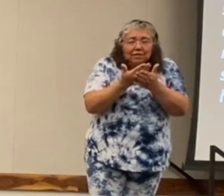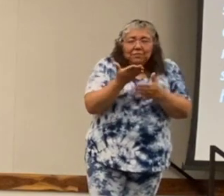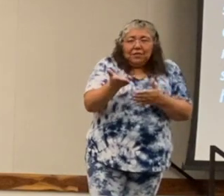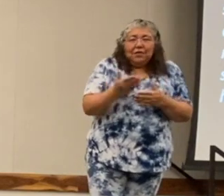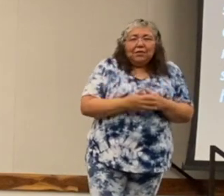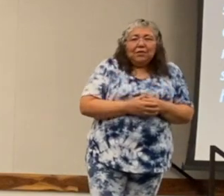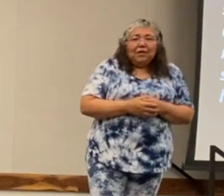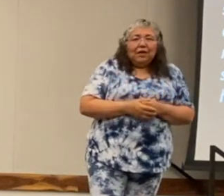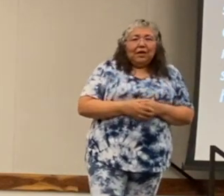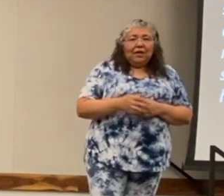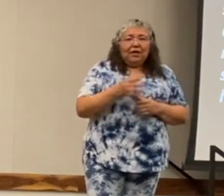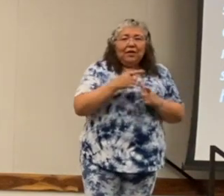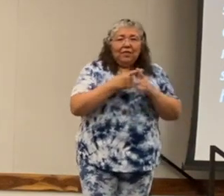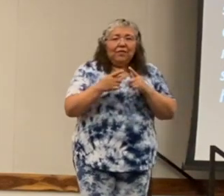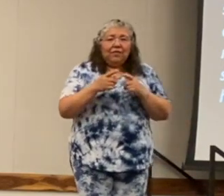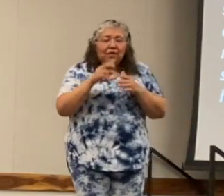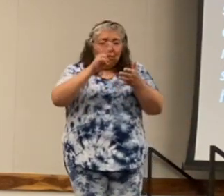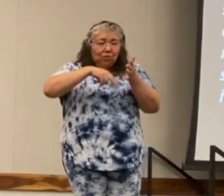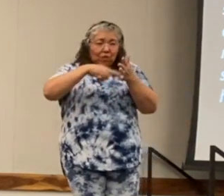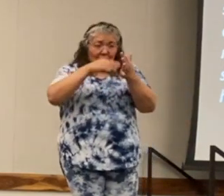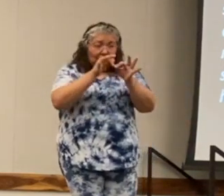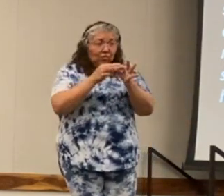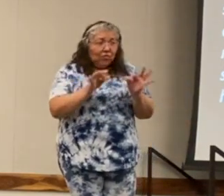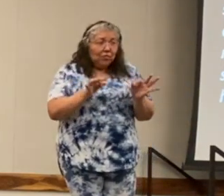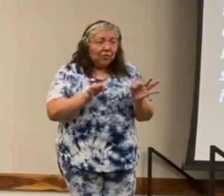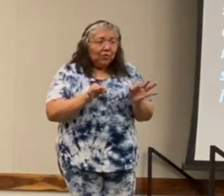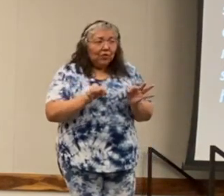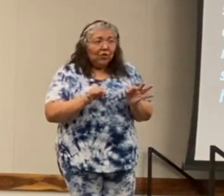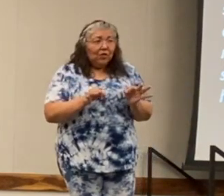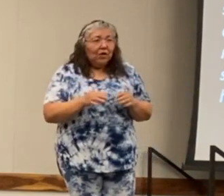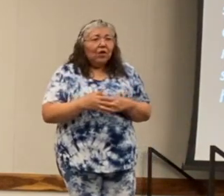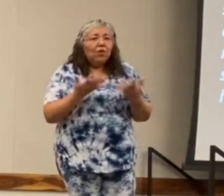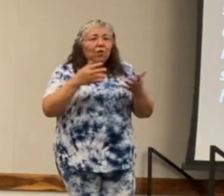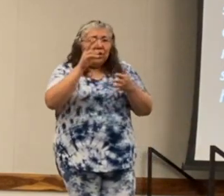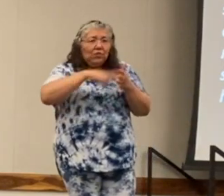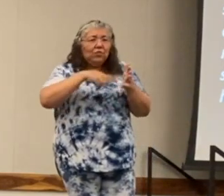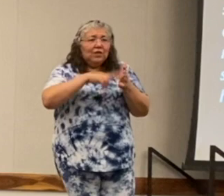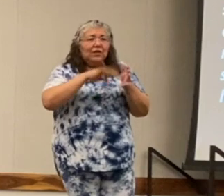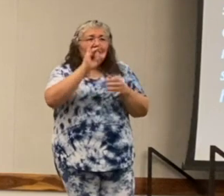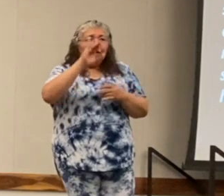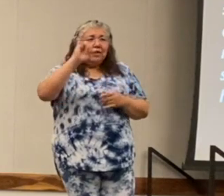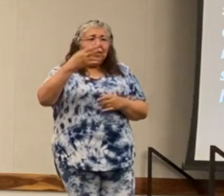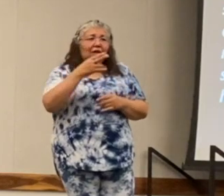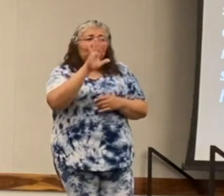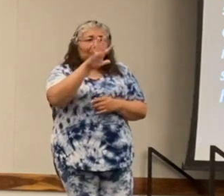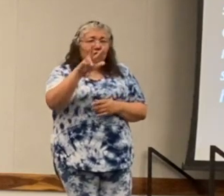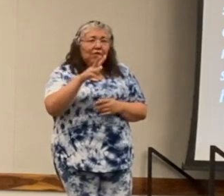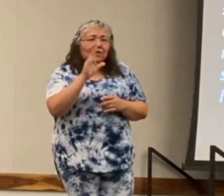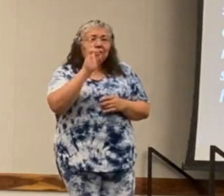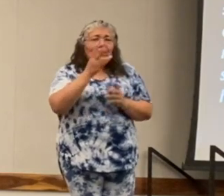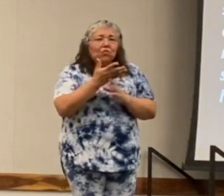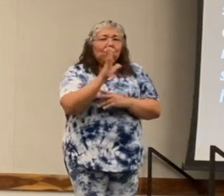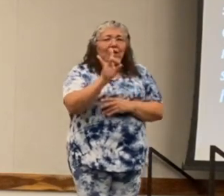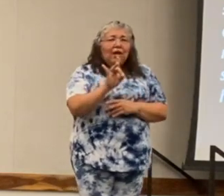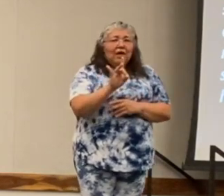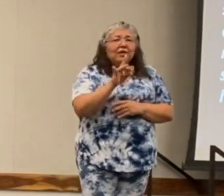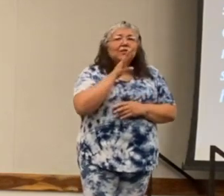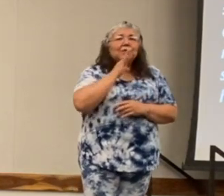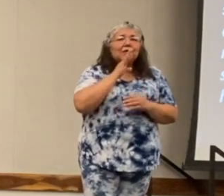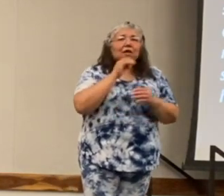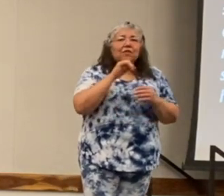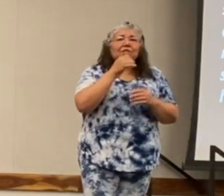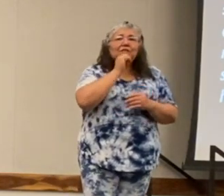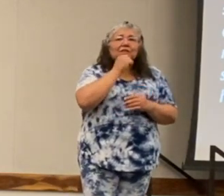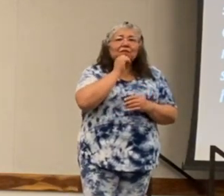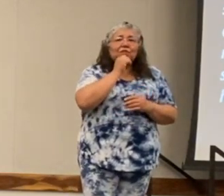and so then they read the scripture, right? And so what he's reading is Isaiah 53, 7 through 8, which is speaking of the